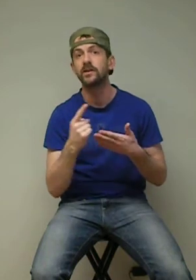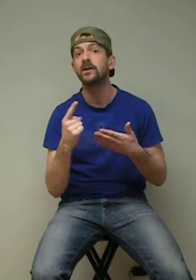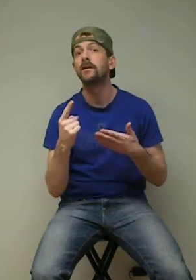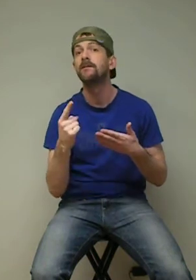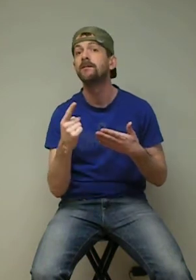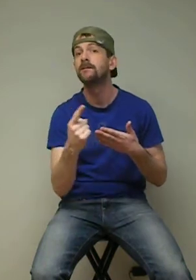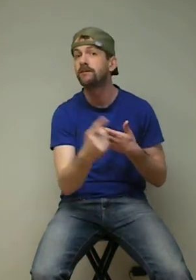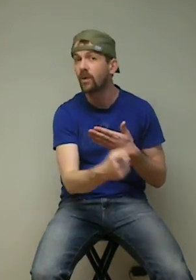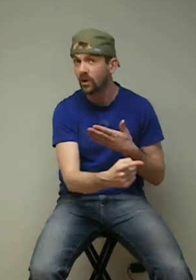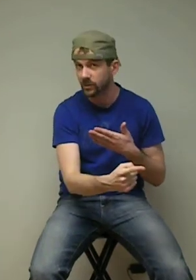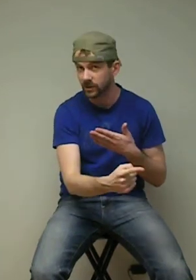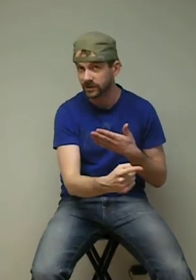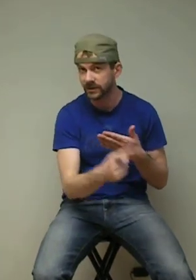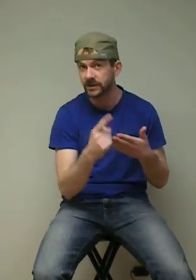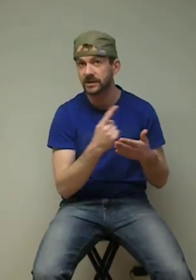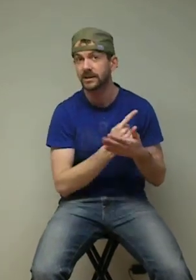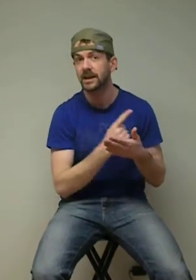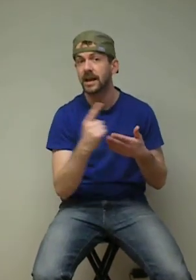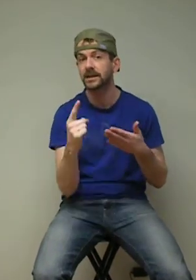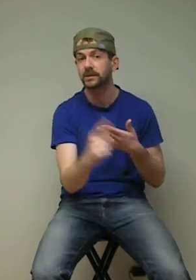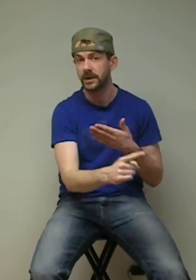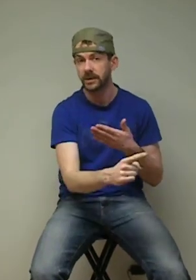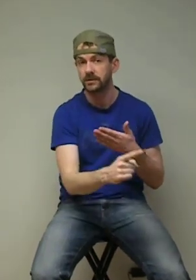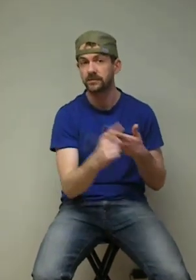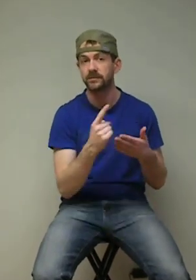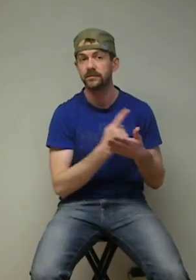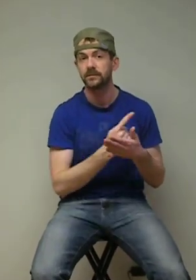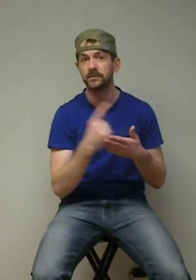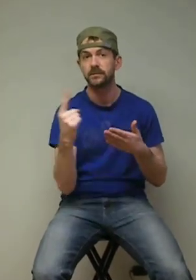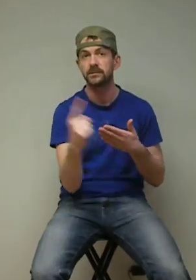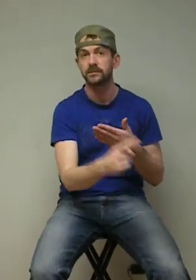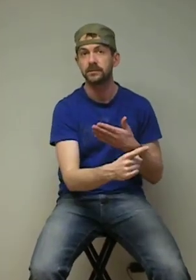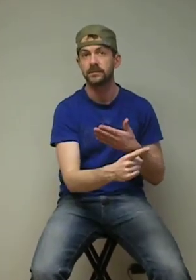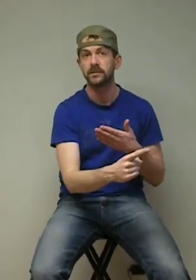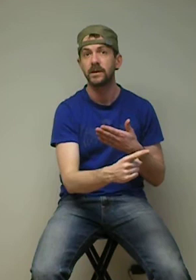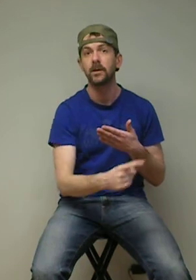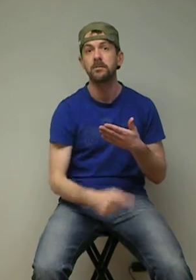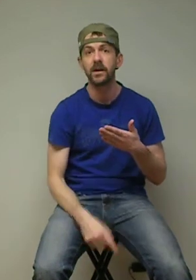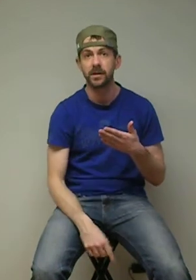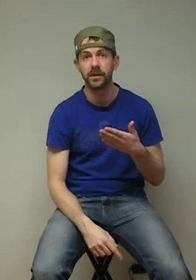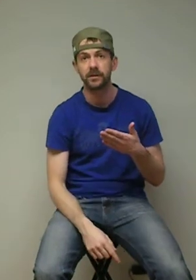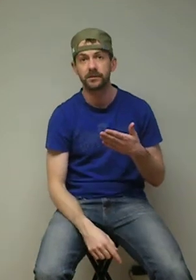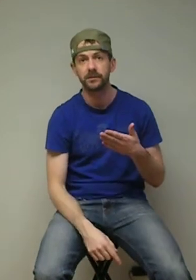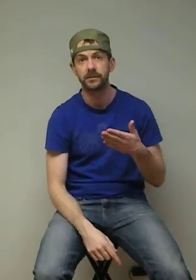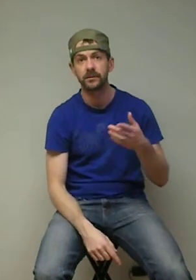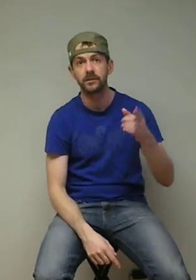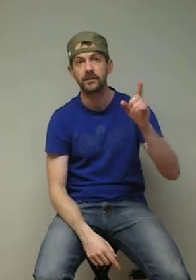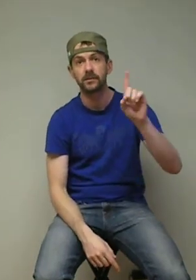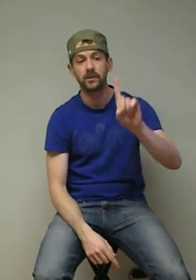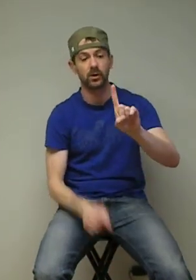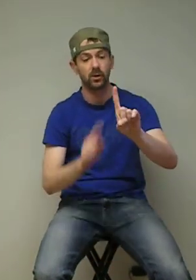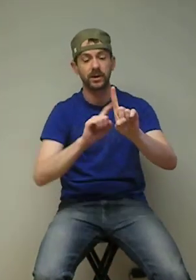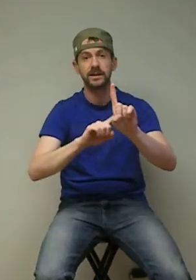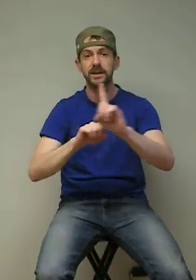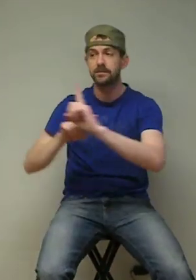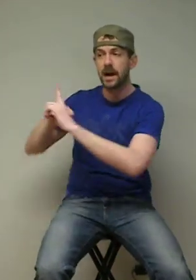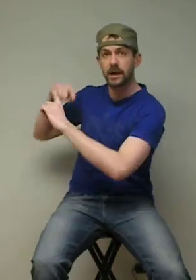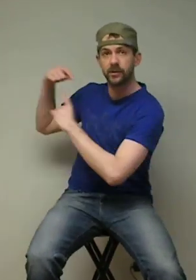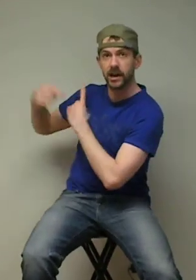it forwards. Next week. Now month, you're going to see the back of your